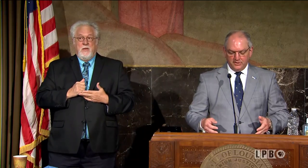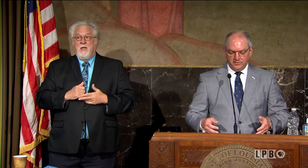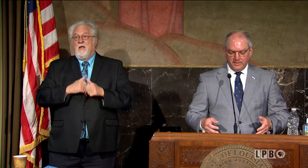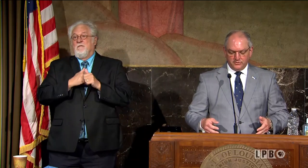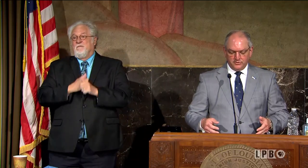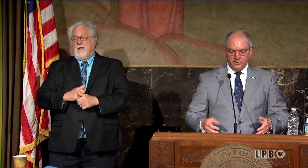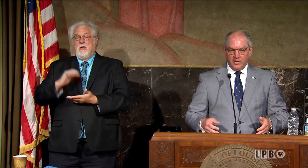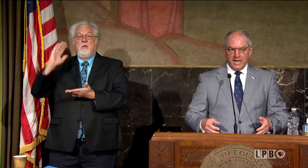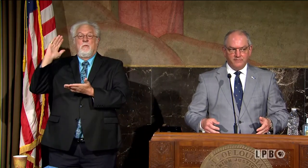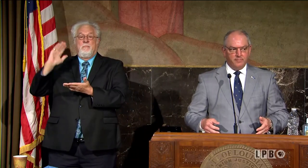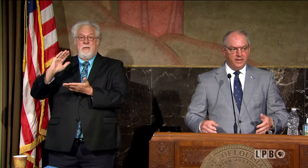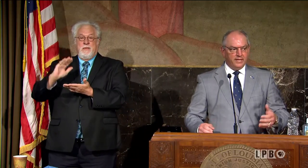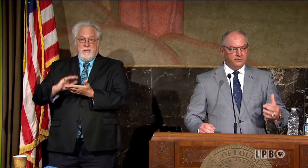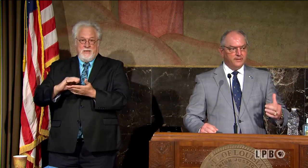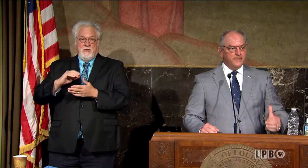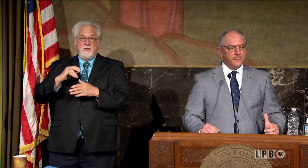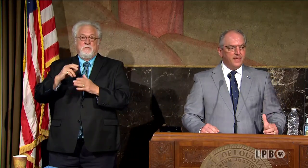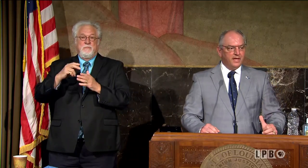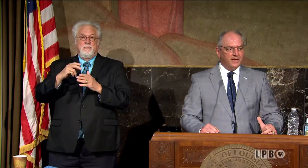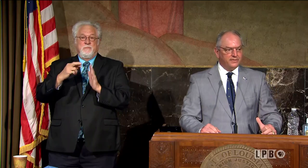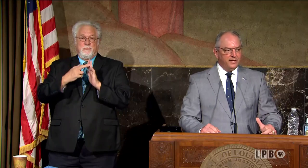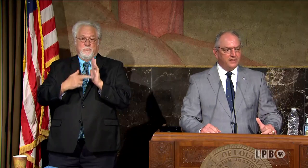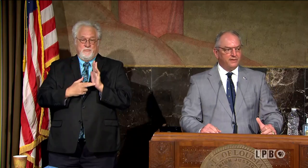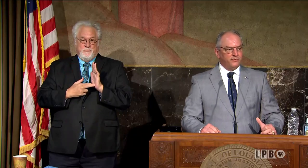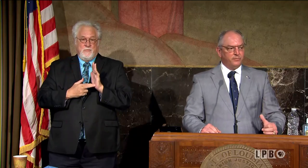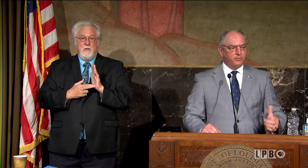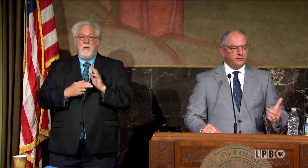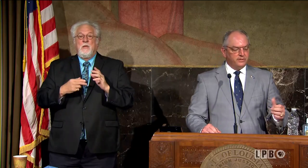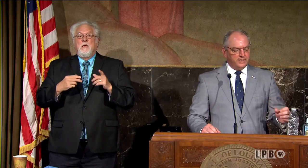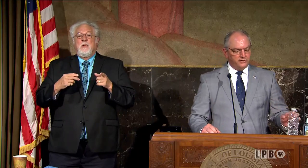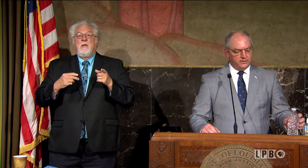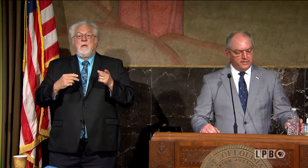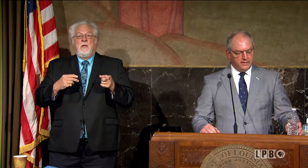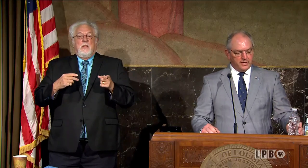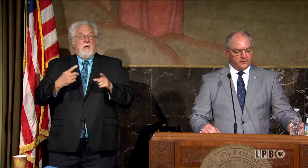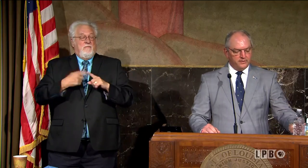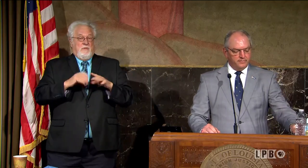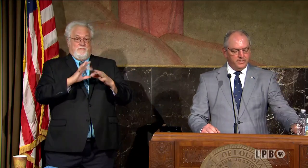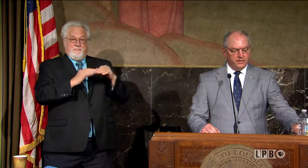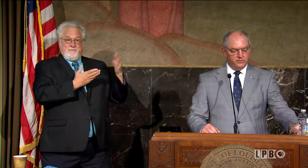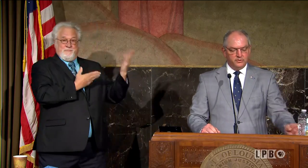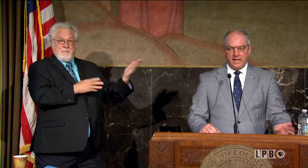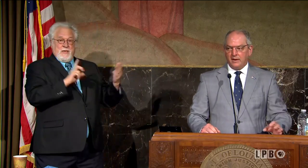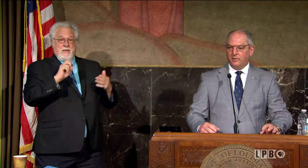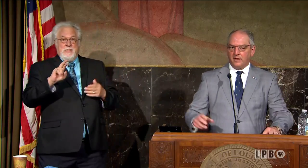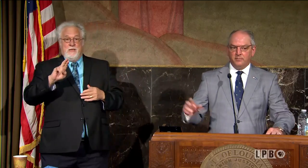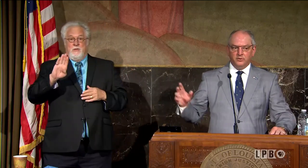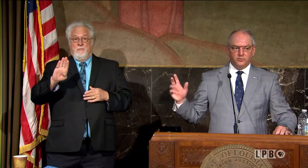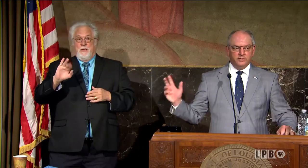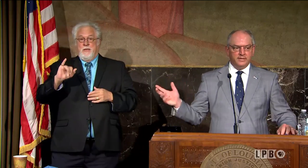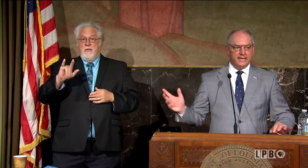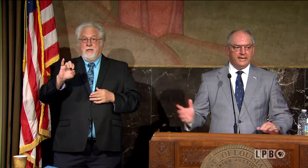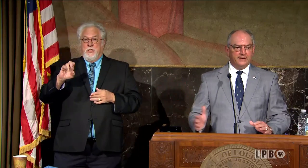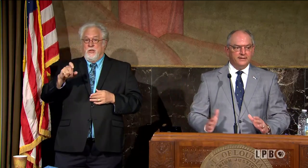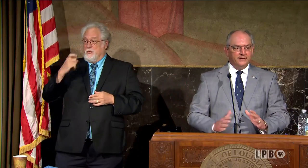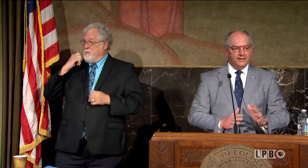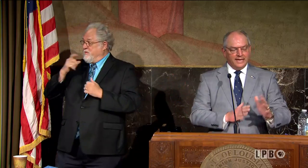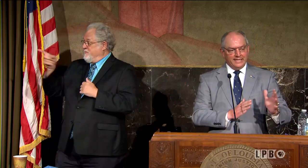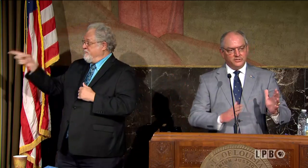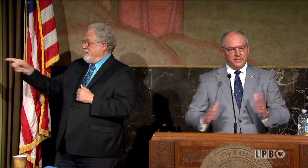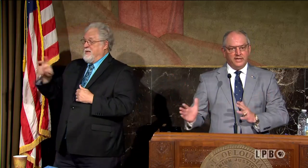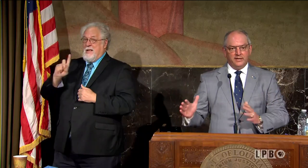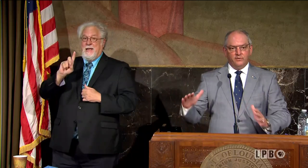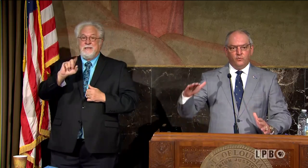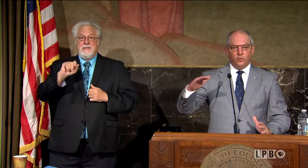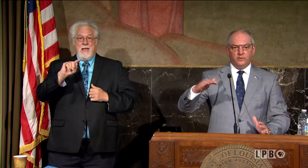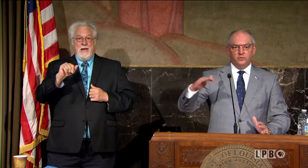the mitigation measures that we have in place. And I think that from the presentation that Dr. BU just had with our most recent data,